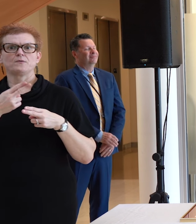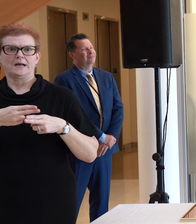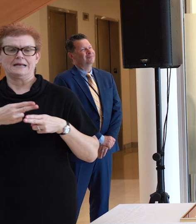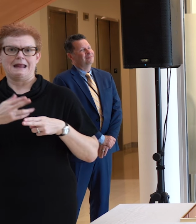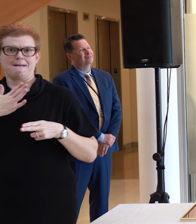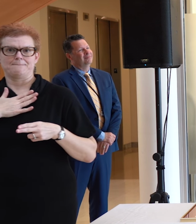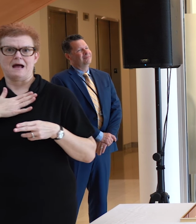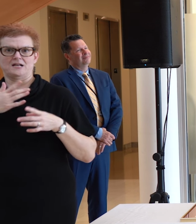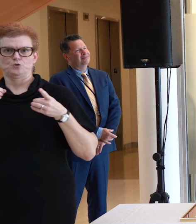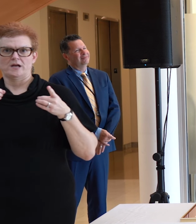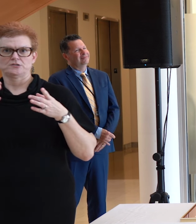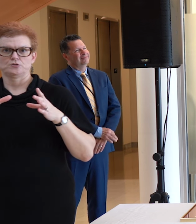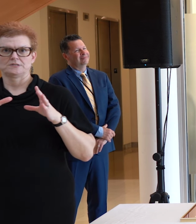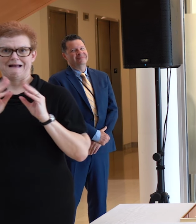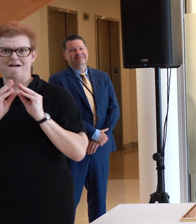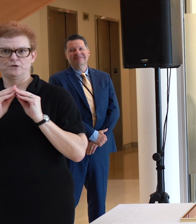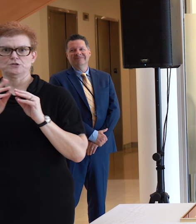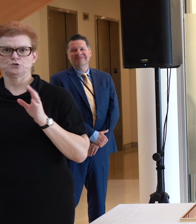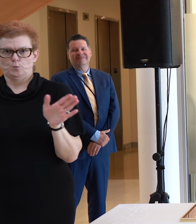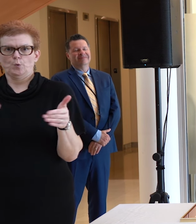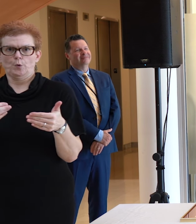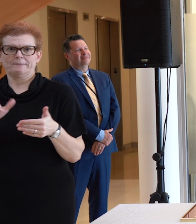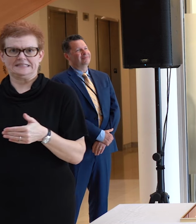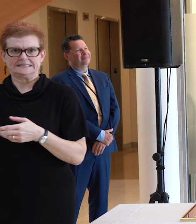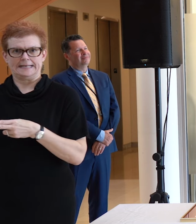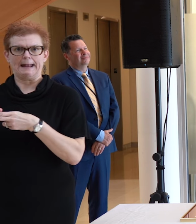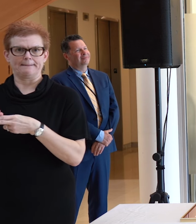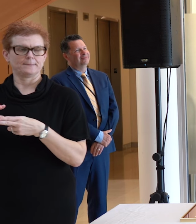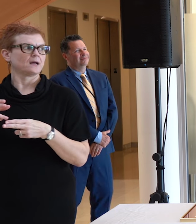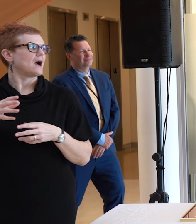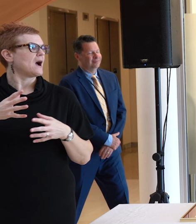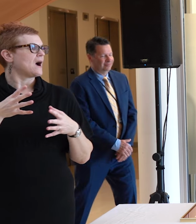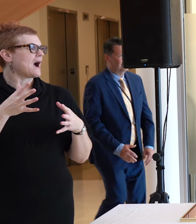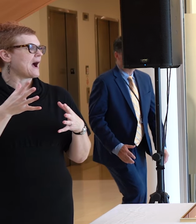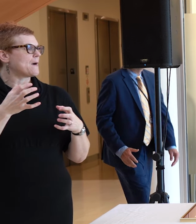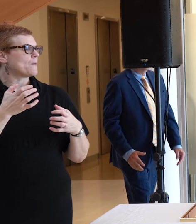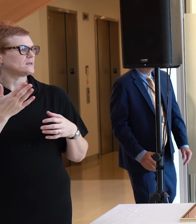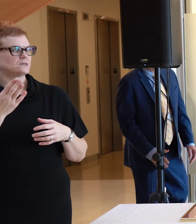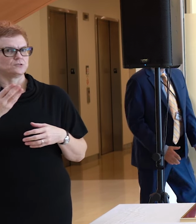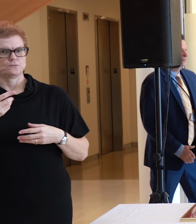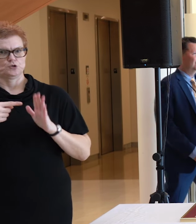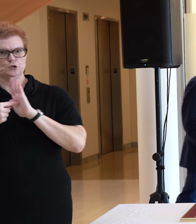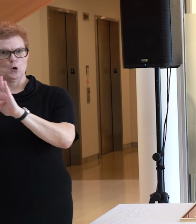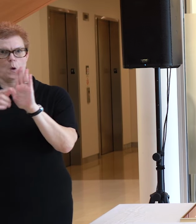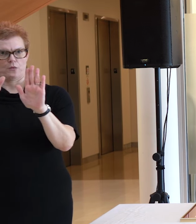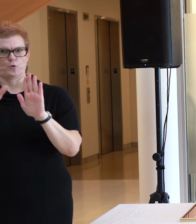director's conference room after Dr. Benton as well. So I want to acknowledge you all.